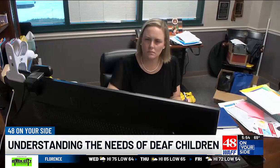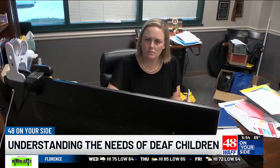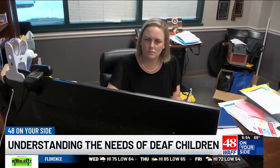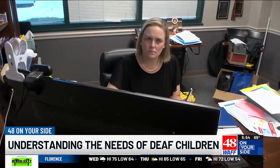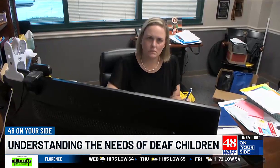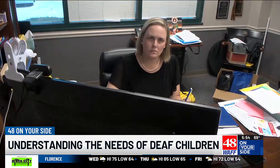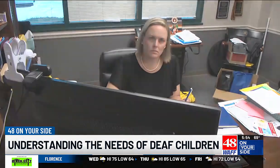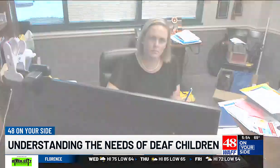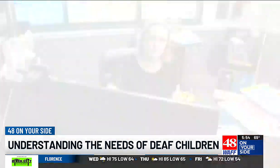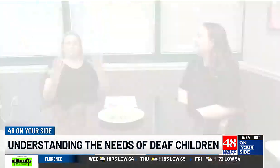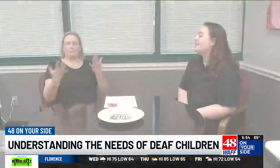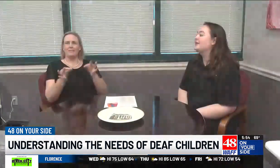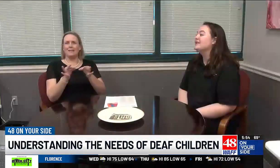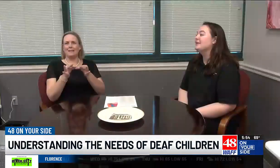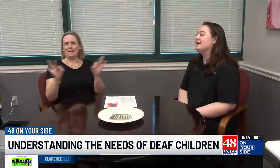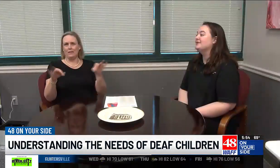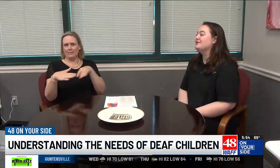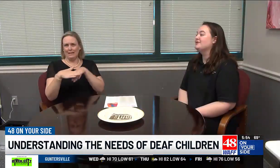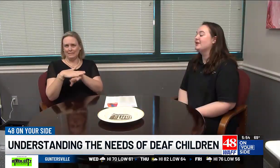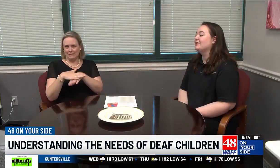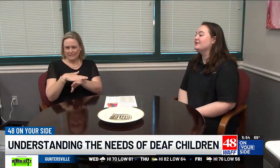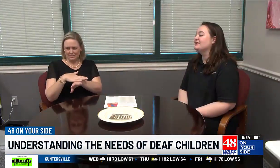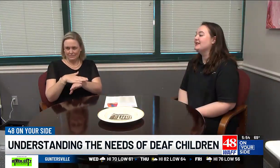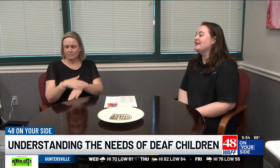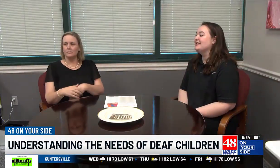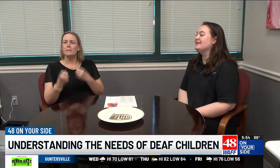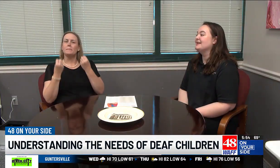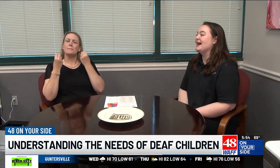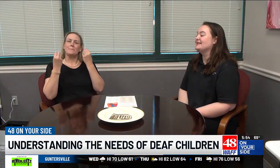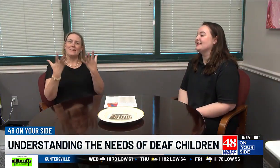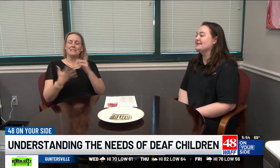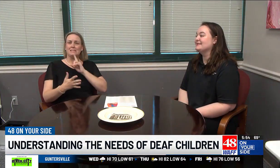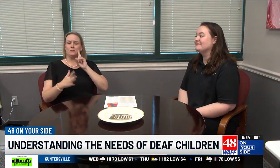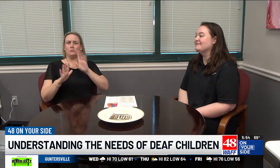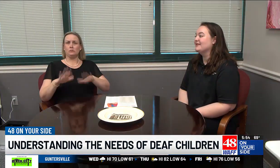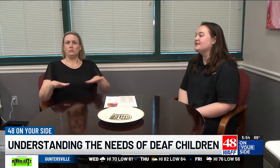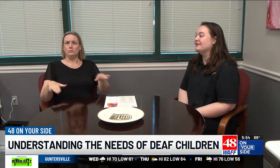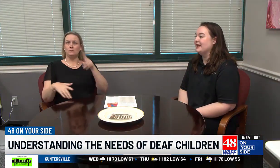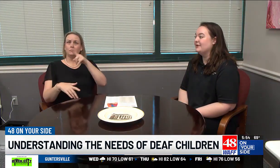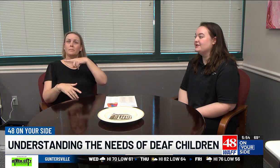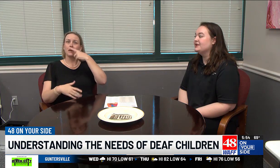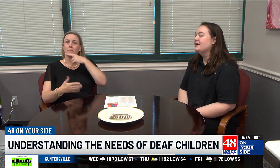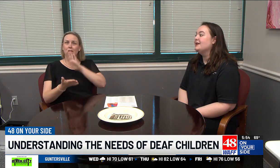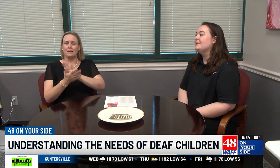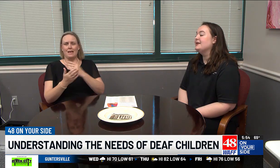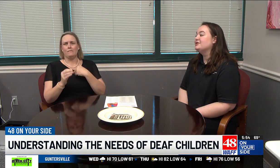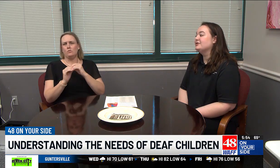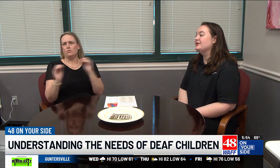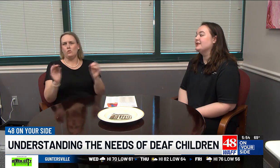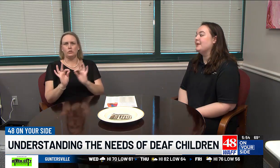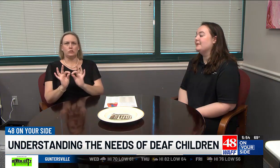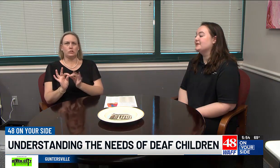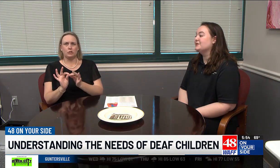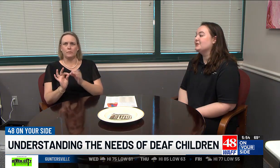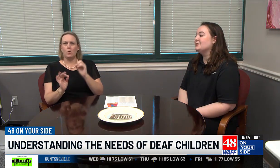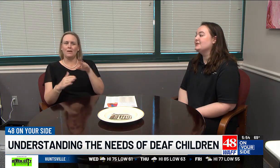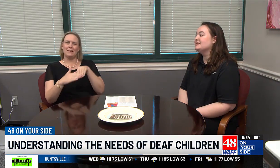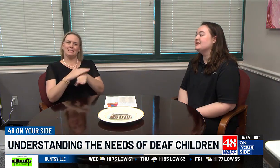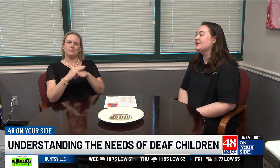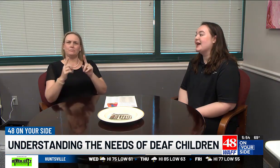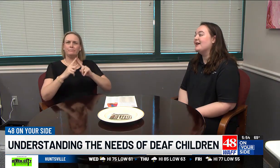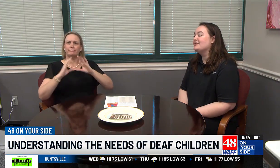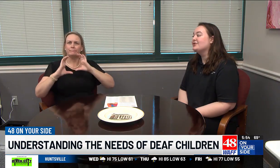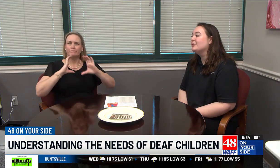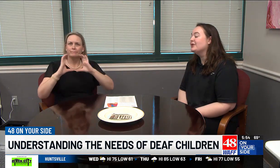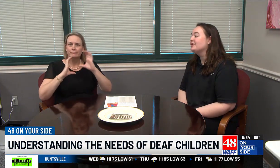It's every day. One of the biggest struggles is access to language. Many children in the public schools